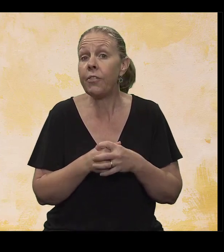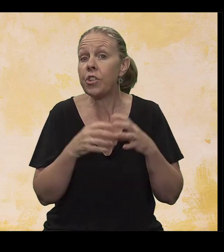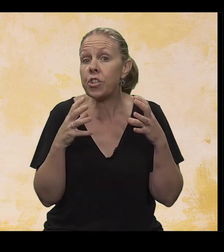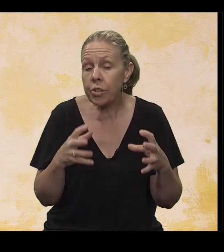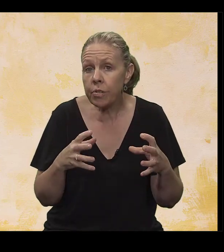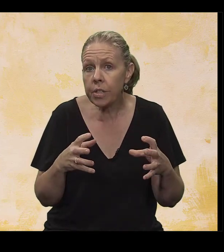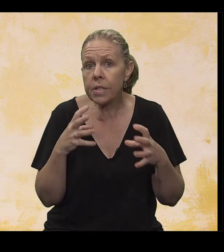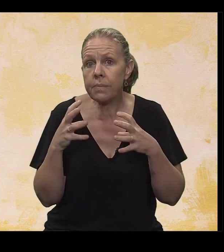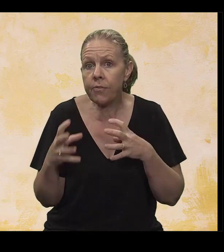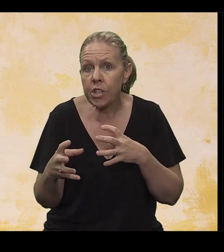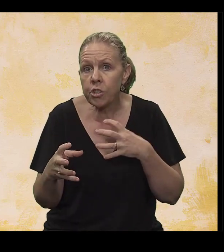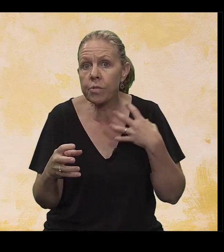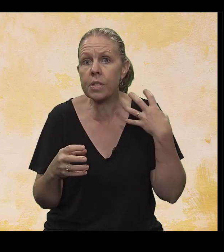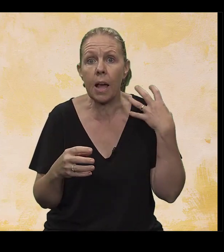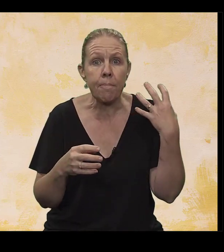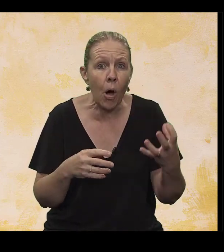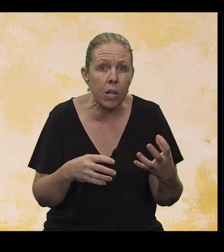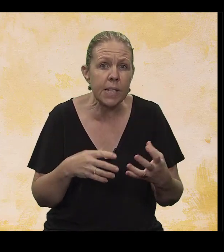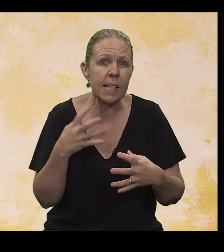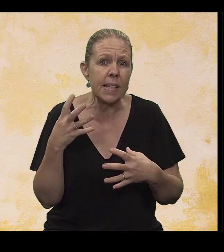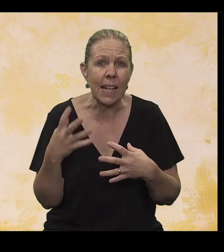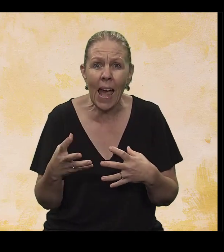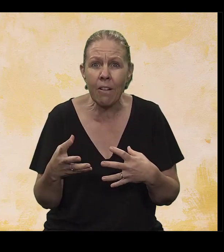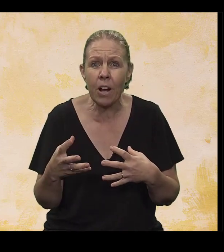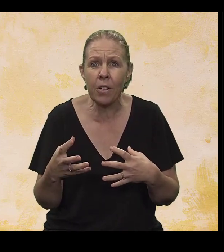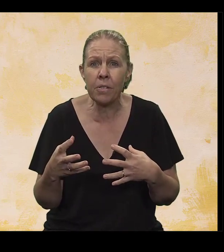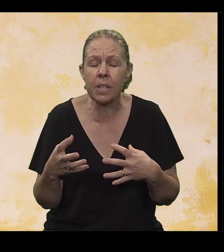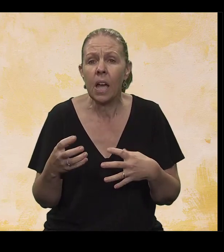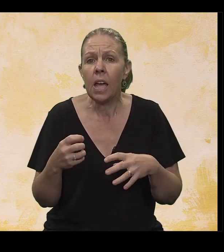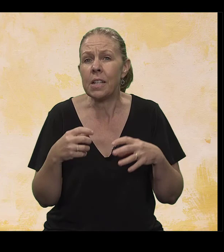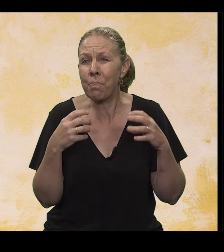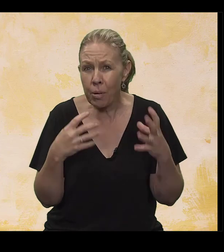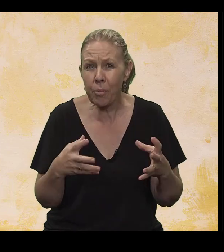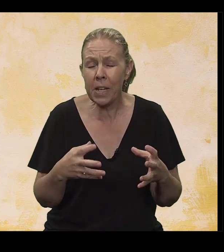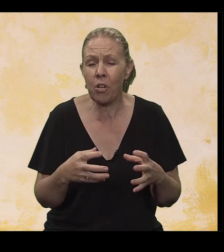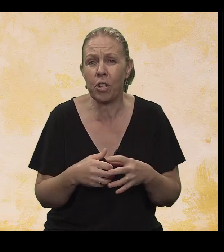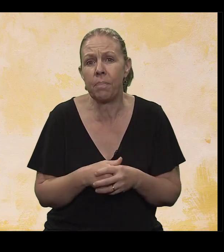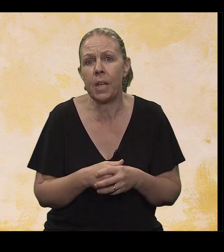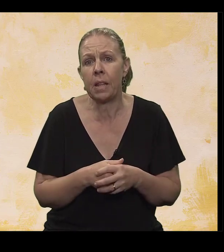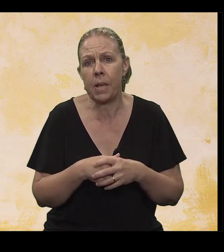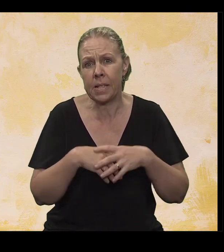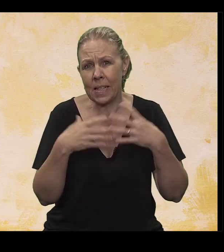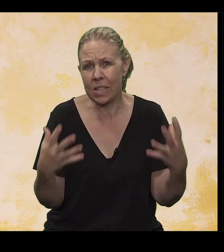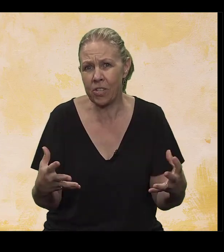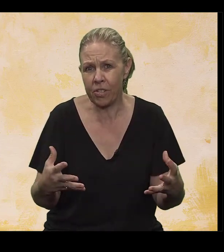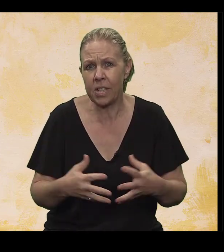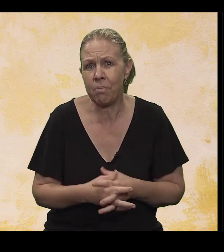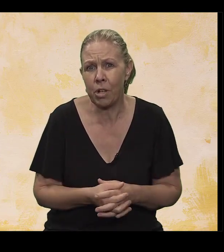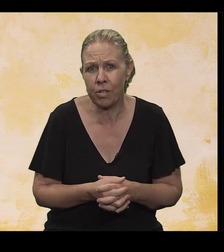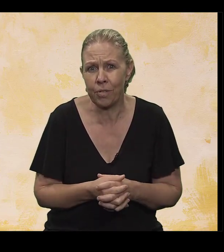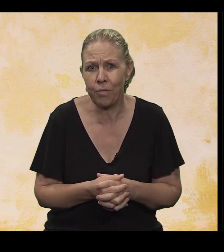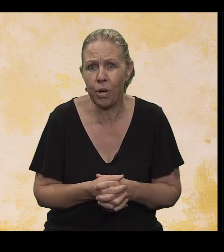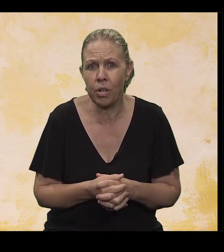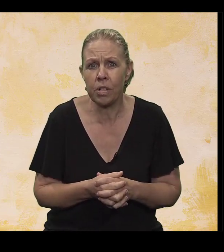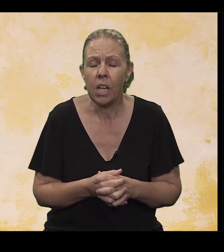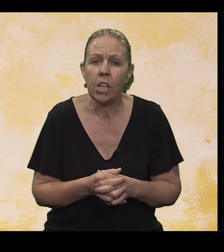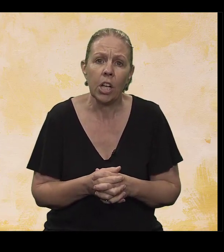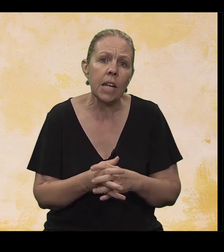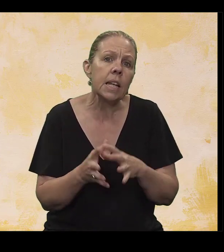do use some visuals like boxes and arrows, it's probably not going to be the best thing designed in Microsoft Word. You're going to need